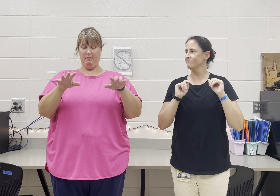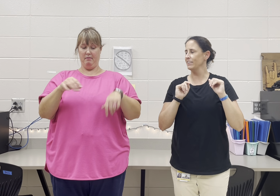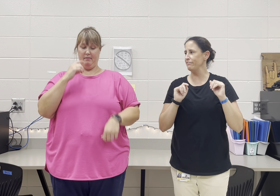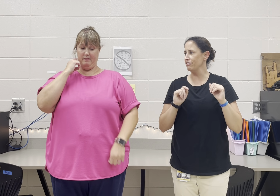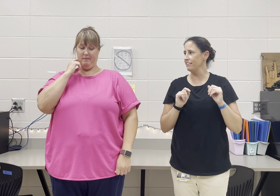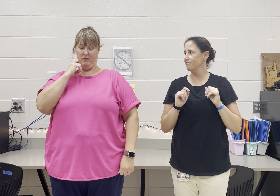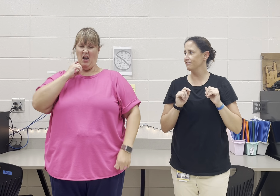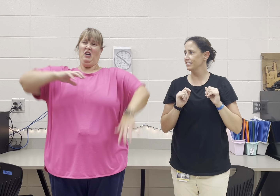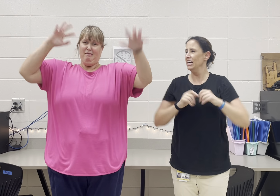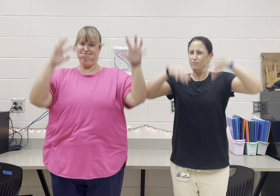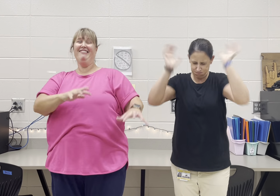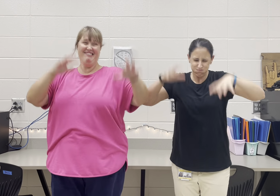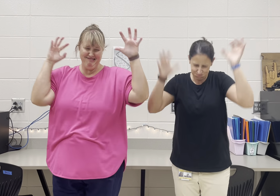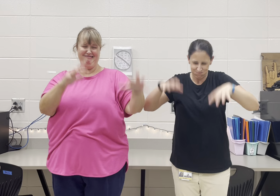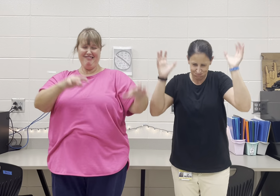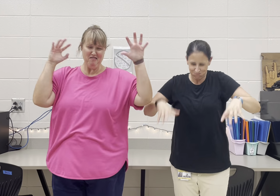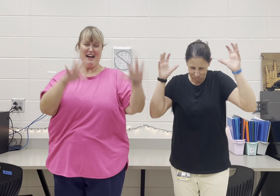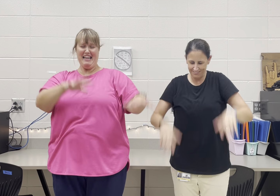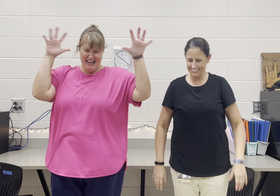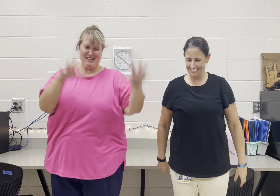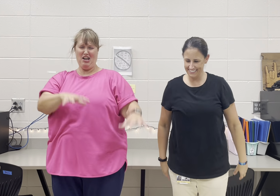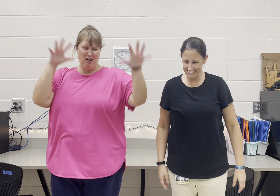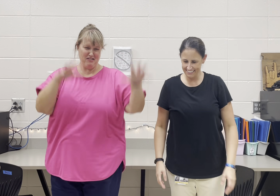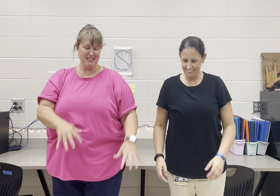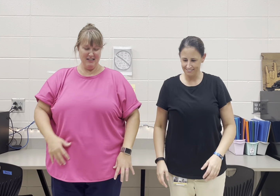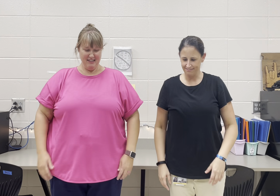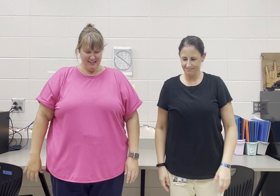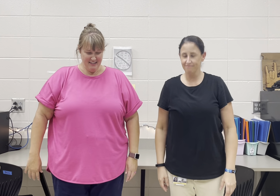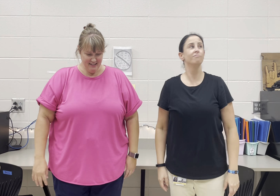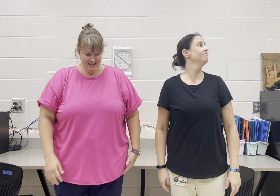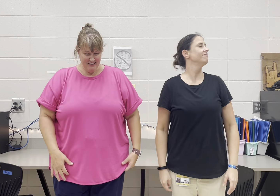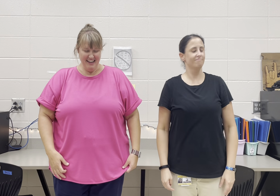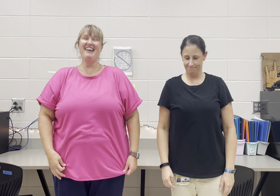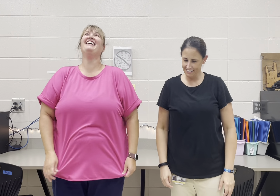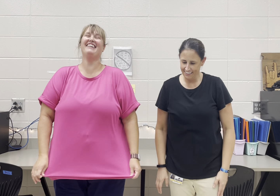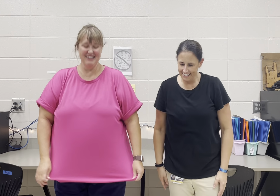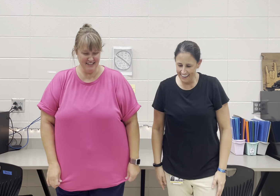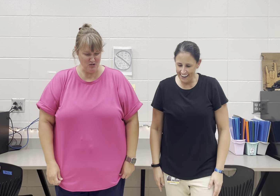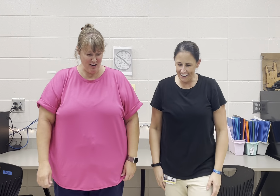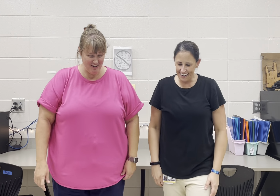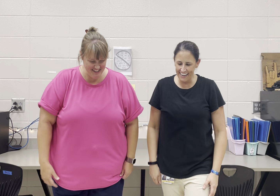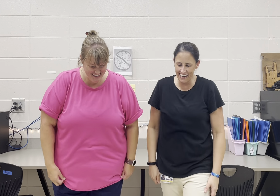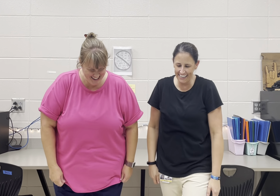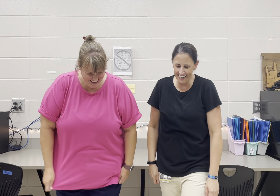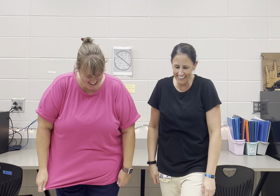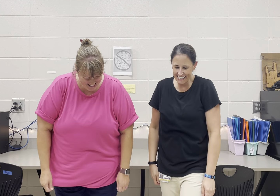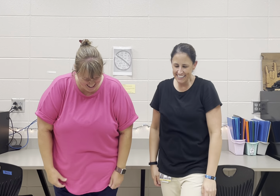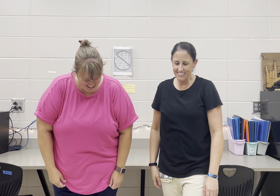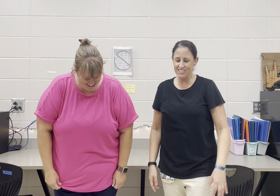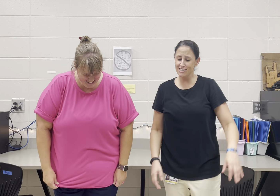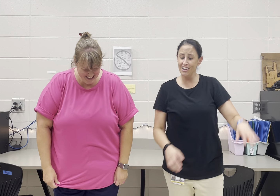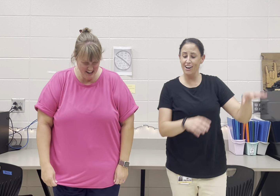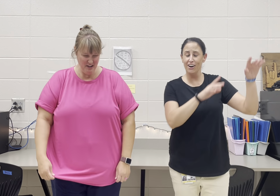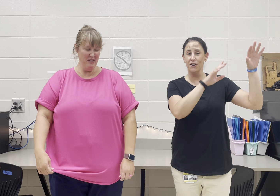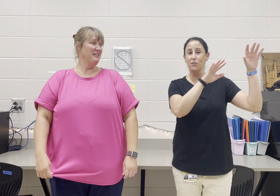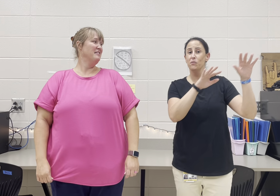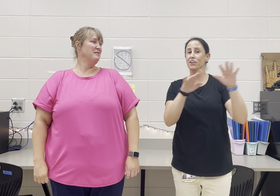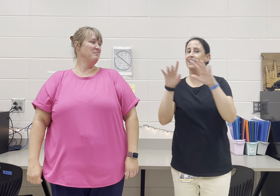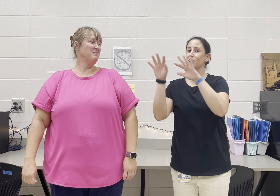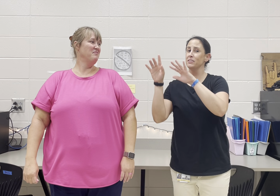Heavy rain. Raining cats and dogs. Squirrel. Snow. We're gonna go with